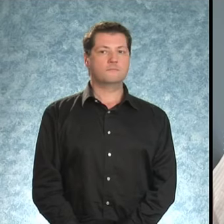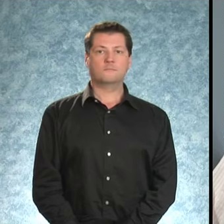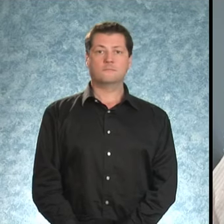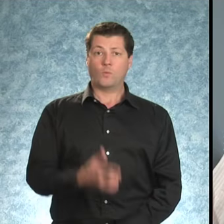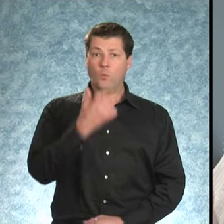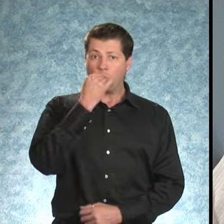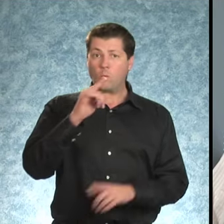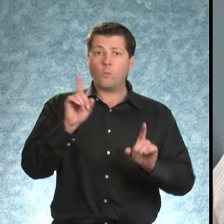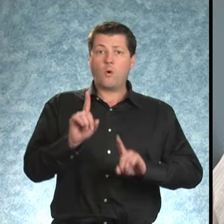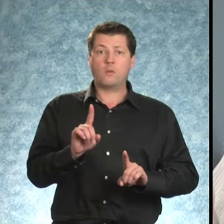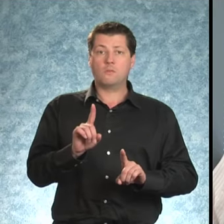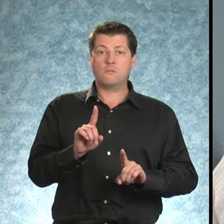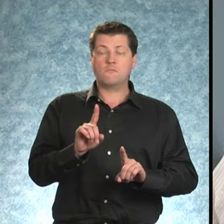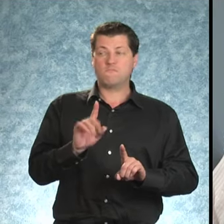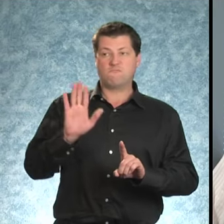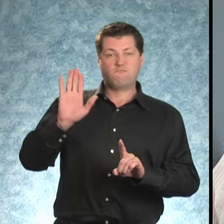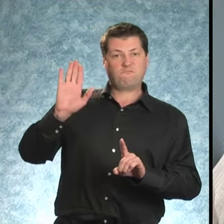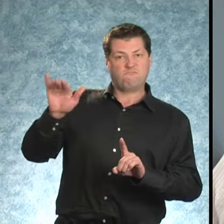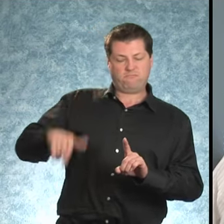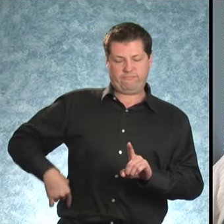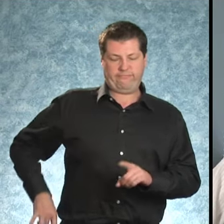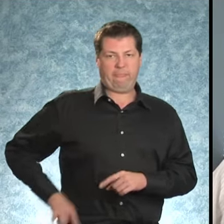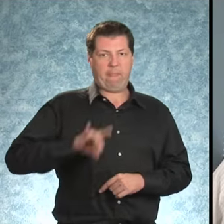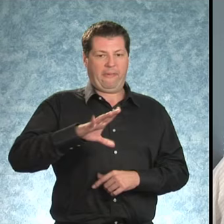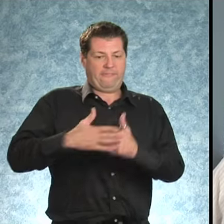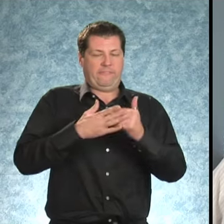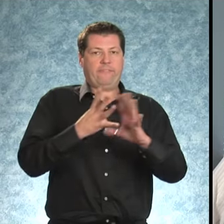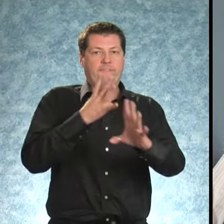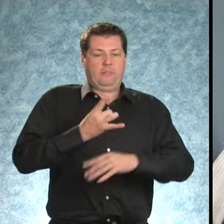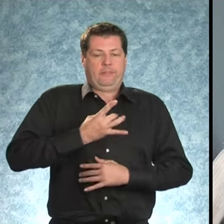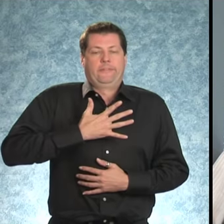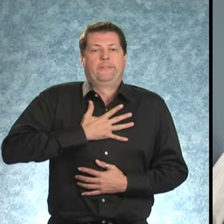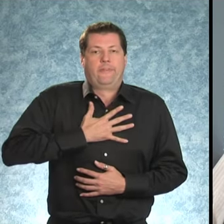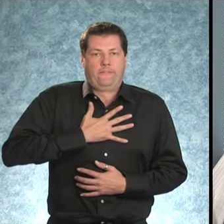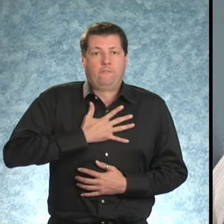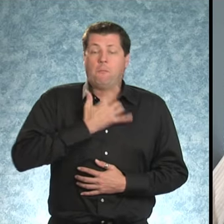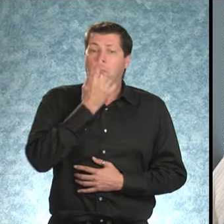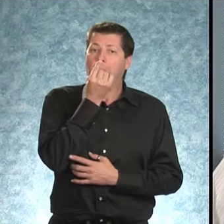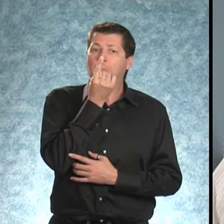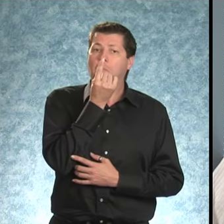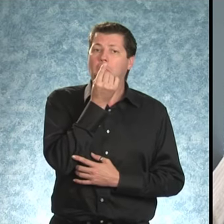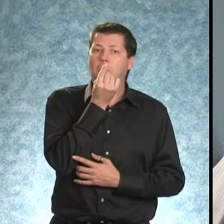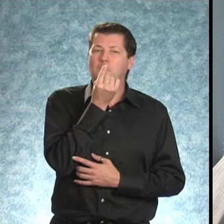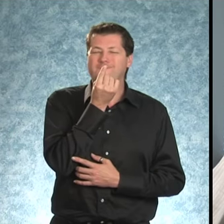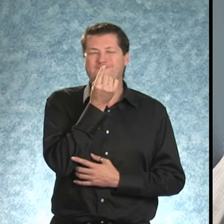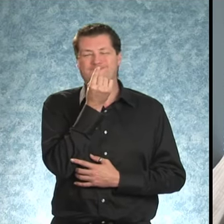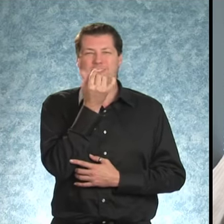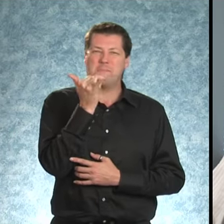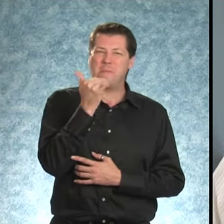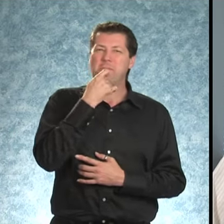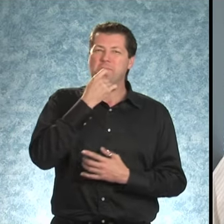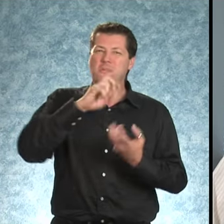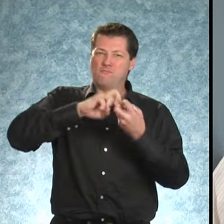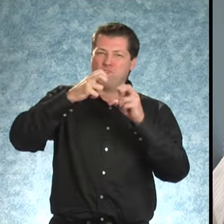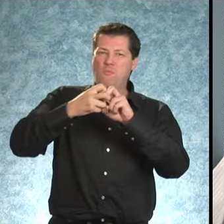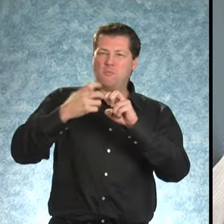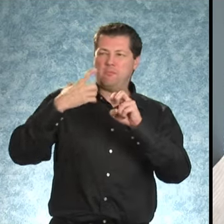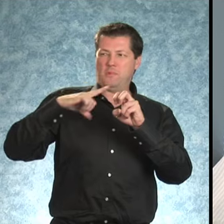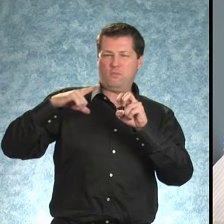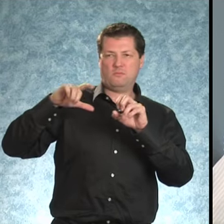option available to you is to in fact pay for the repair of the fence purely out of your own pocket. But that might be a problem, given